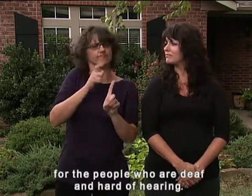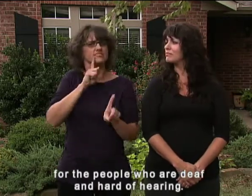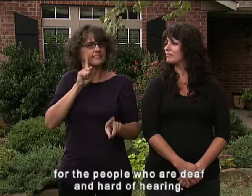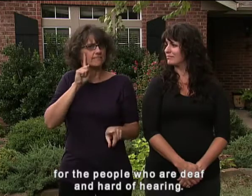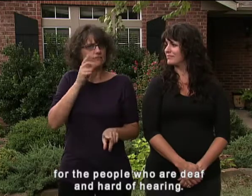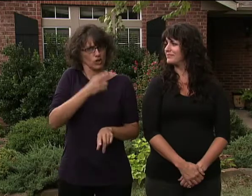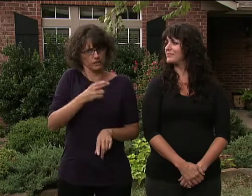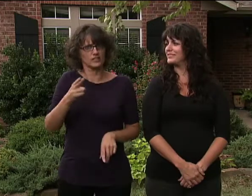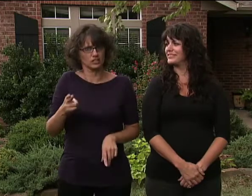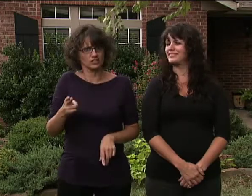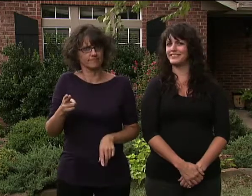hearing.